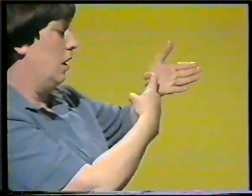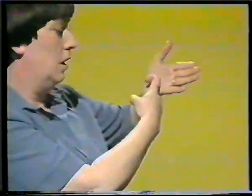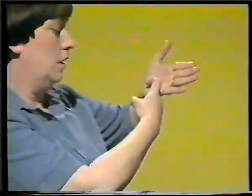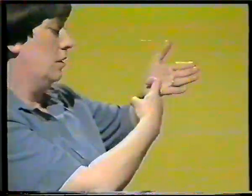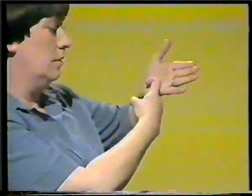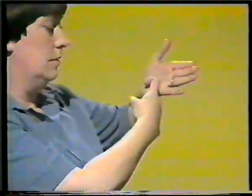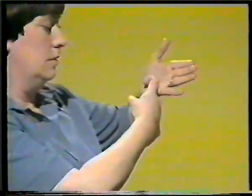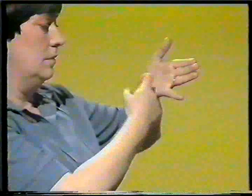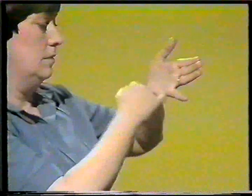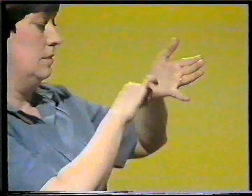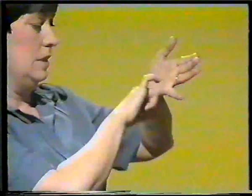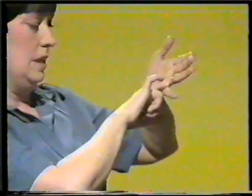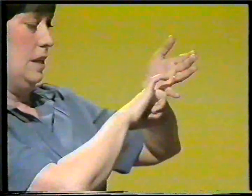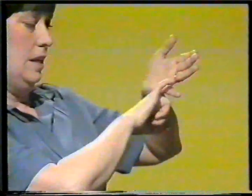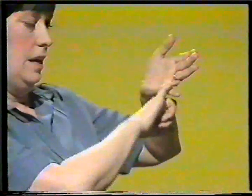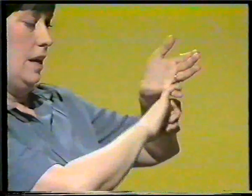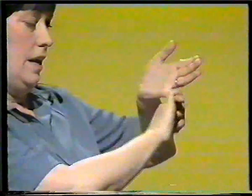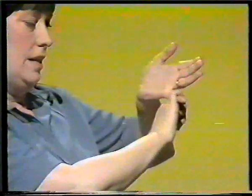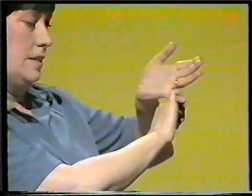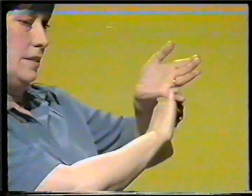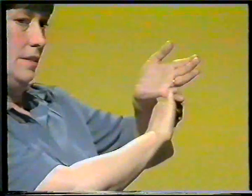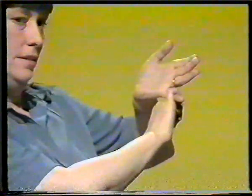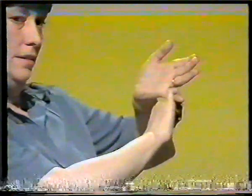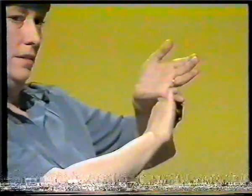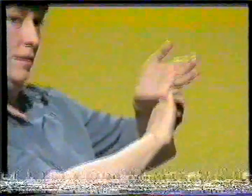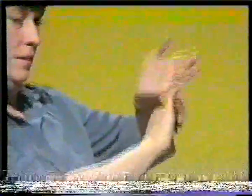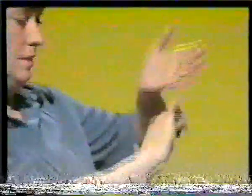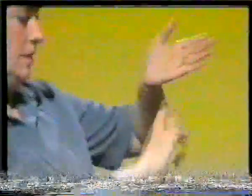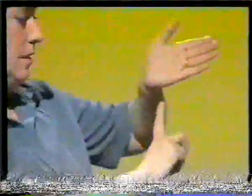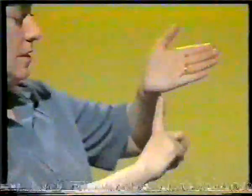R, S, T,